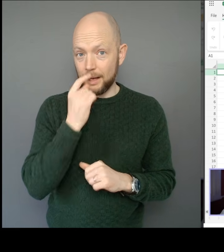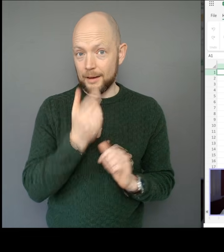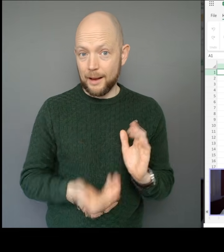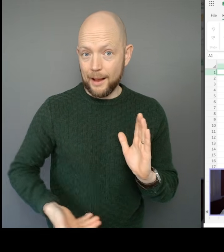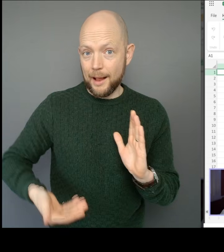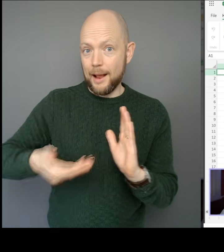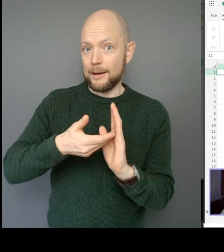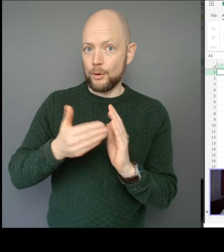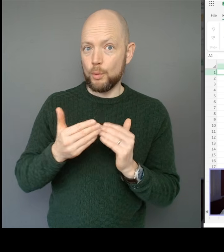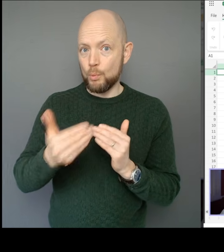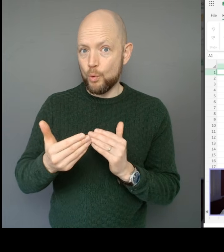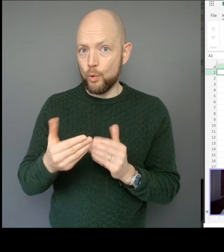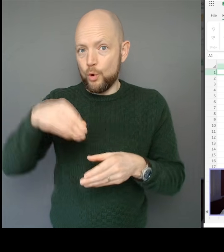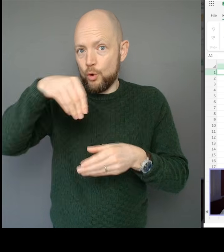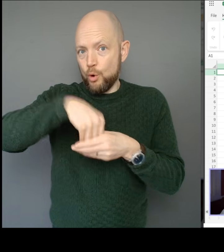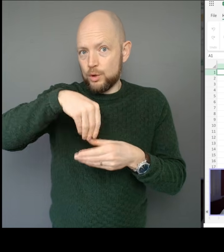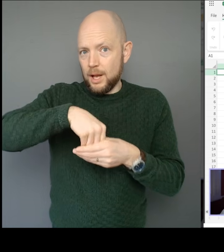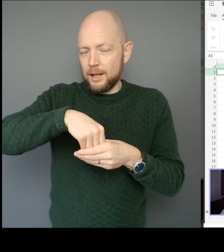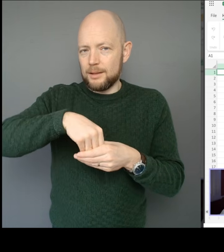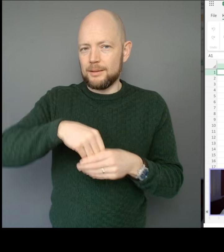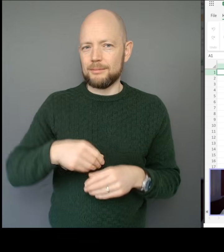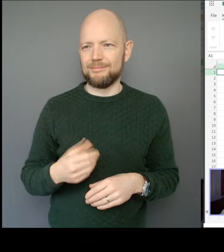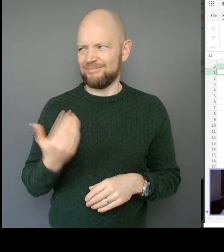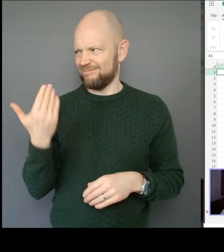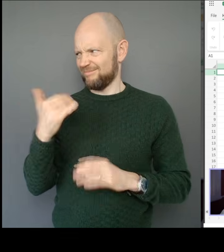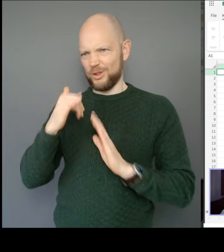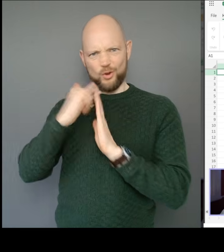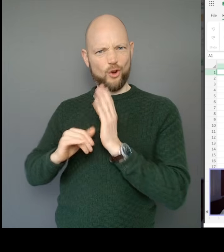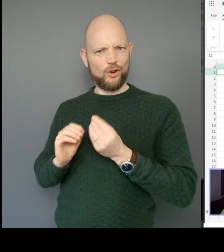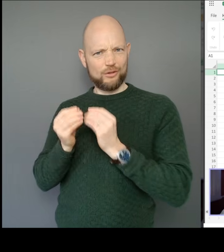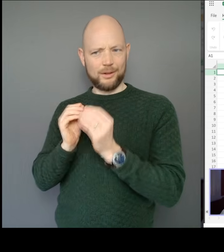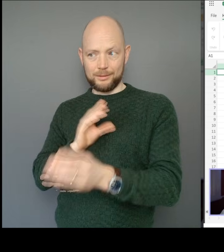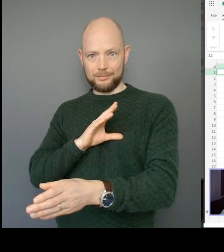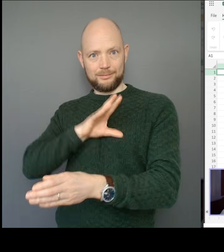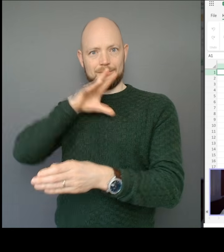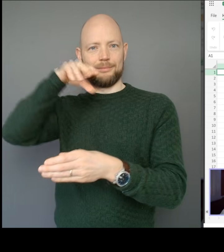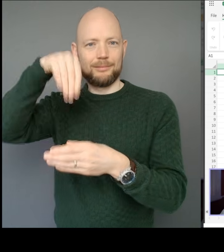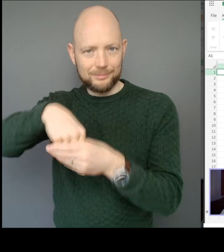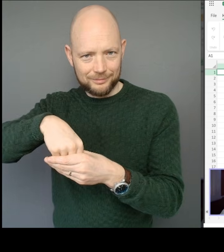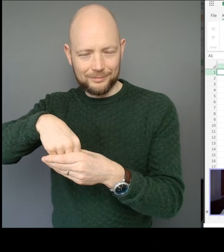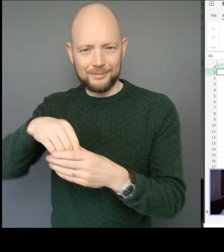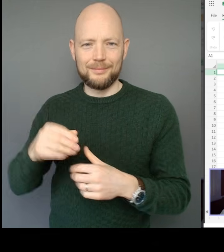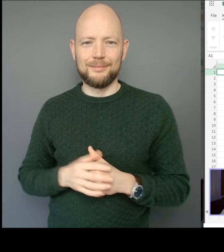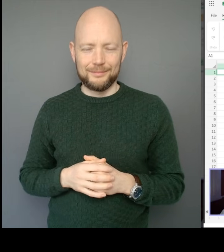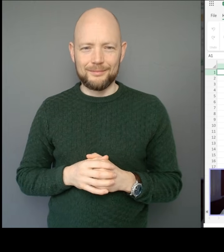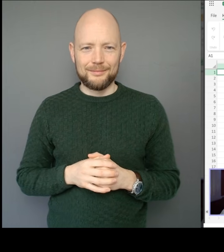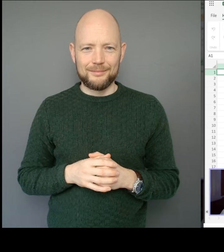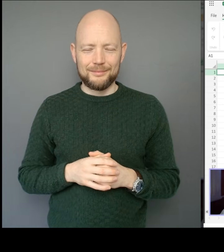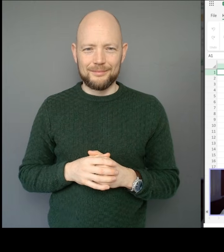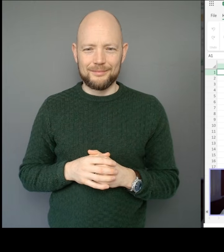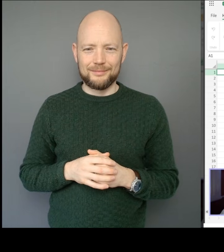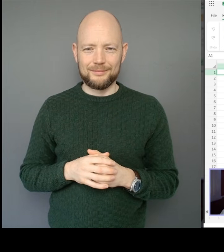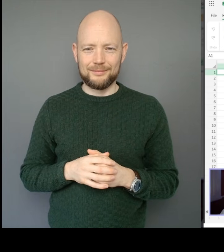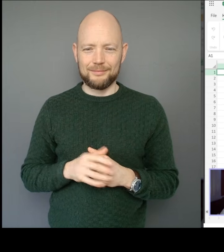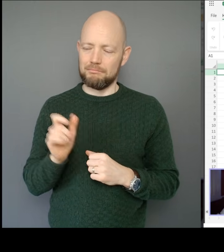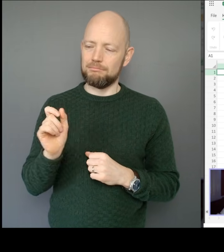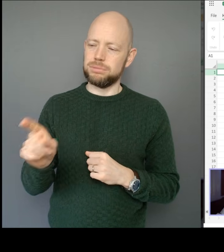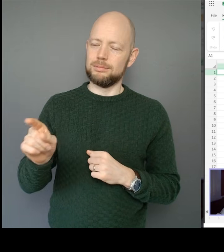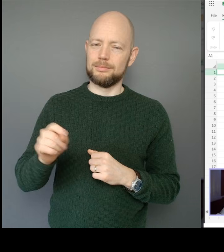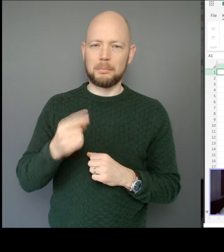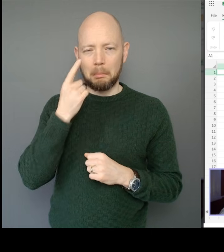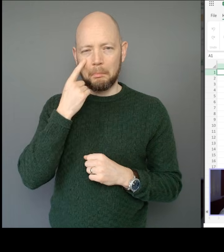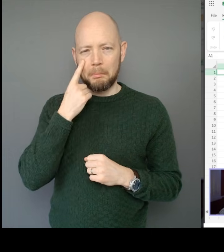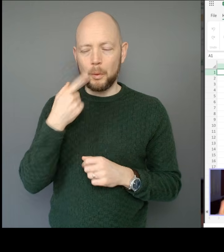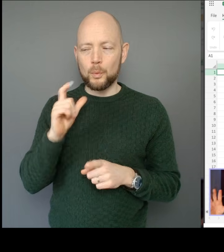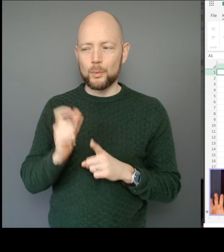this Blue Jays document that I just created 6 minutes ago. And I can go ahead and send it, and let's see what it